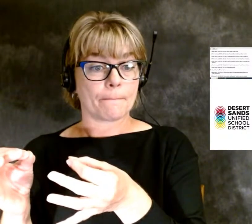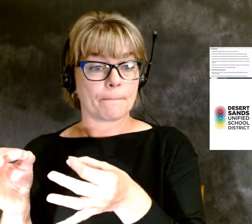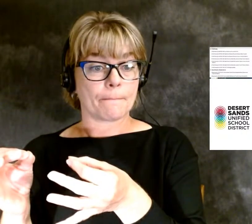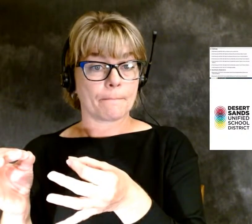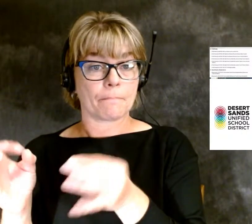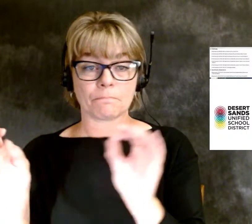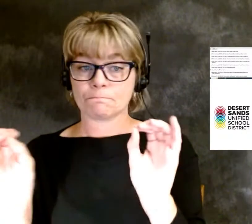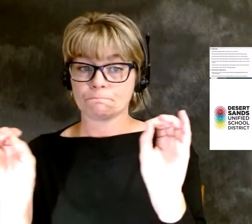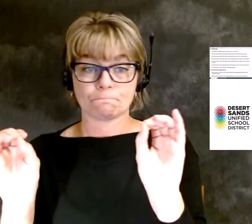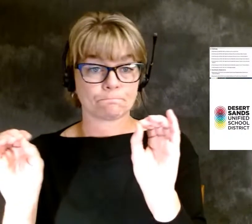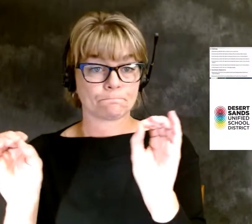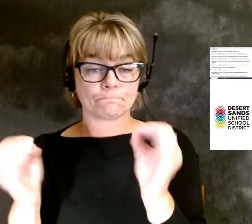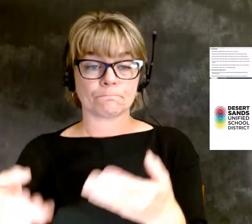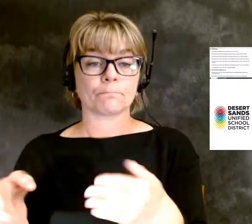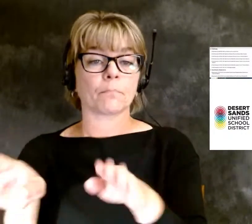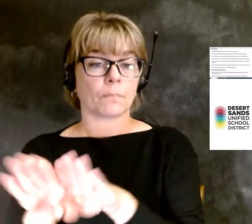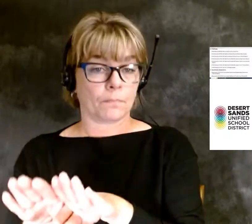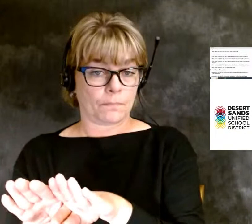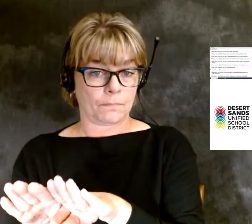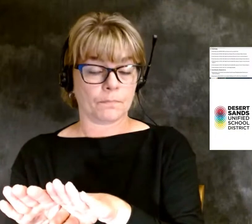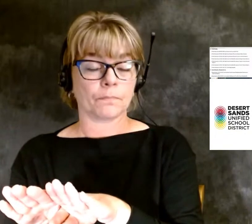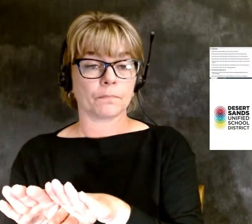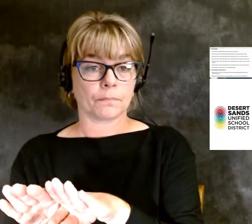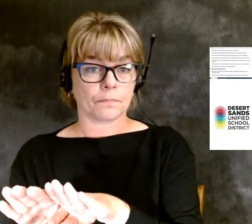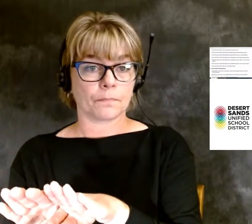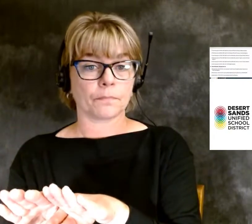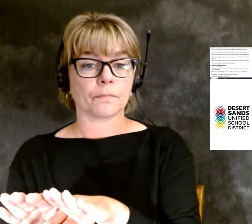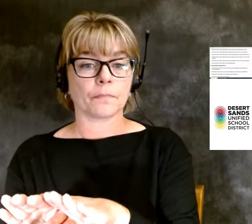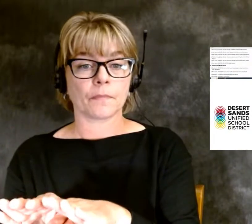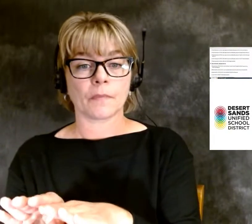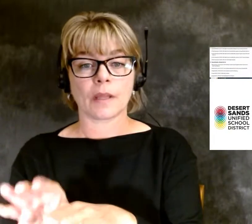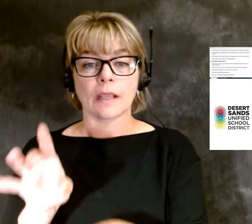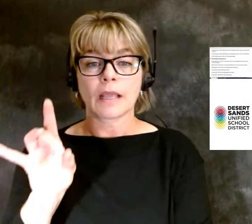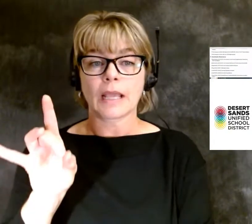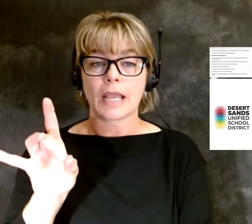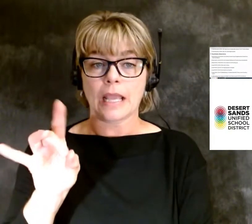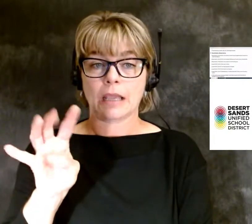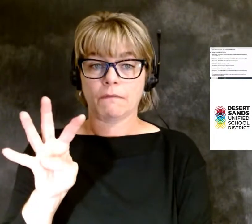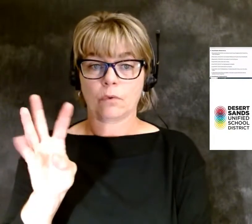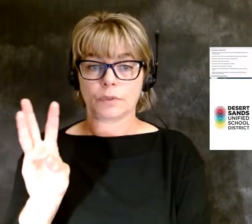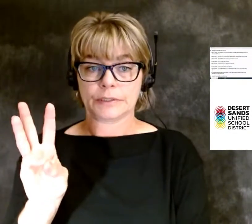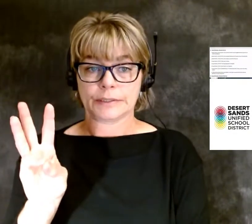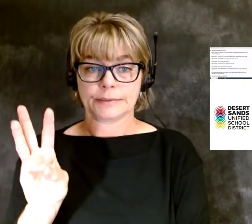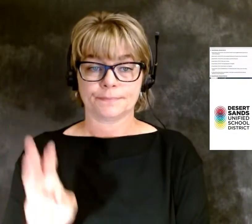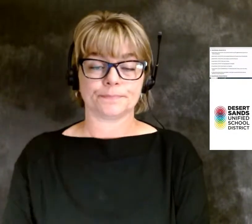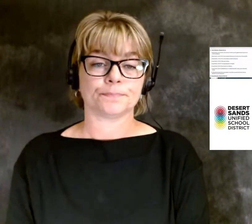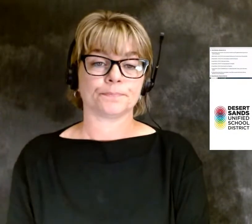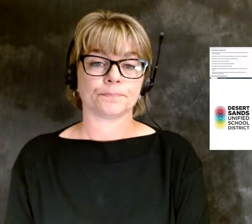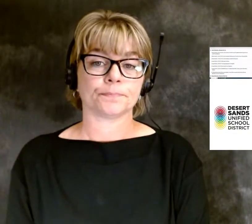Seeing none, we will close the public hearing at 8:46 p.m.